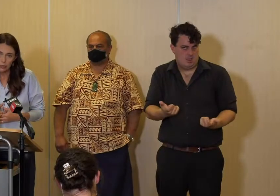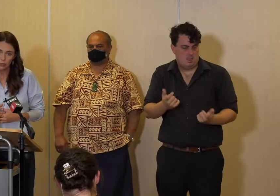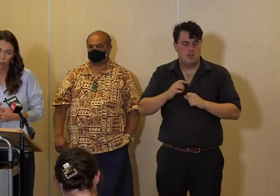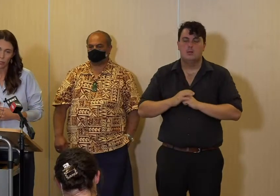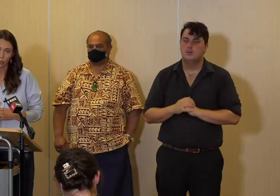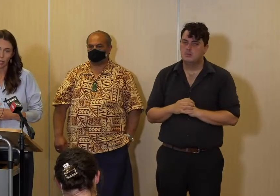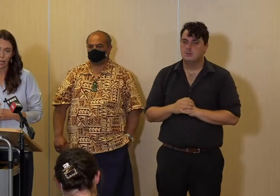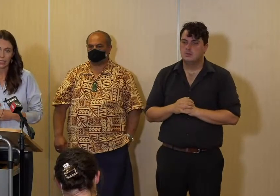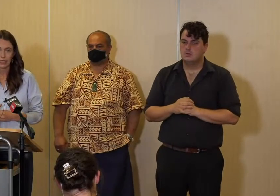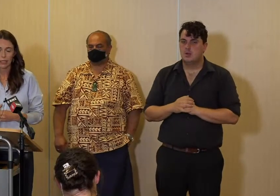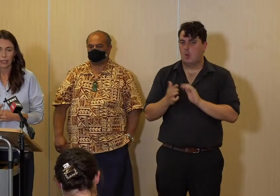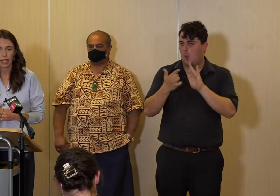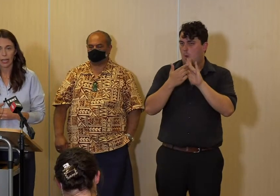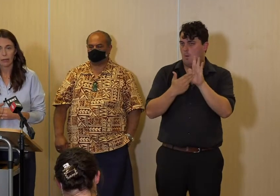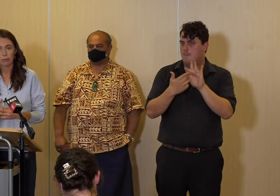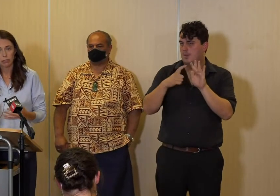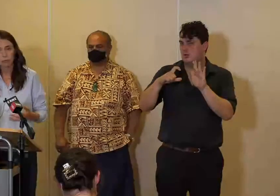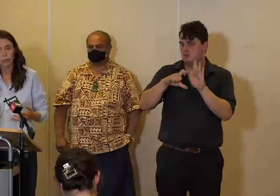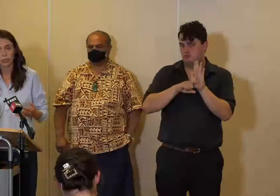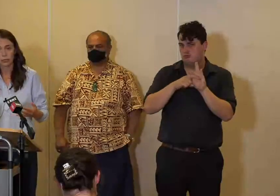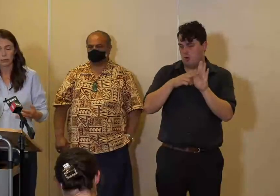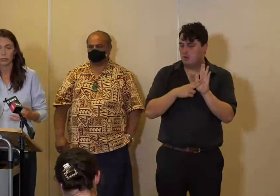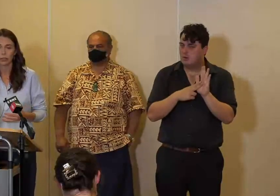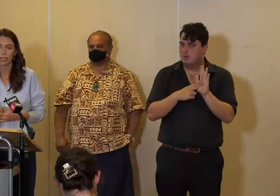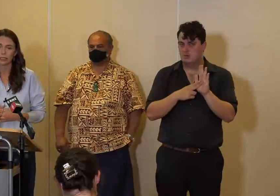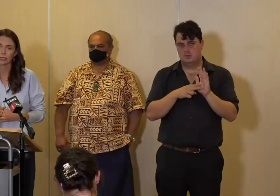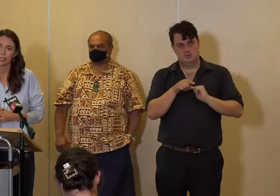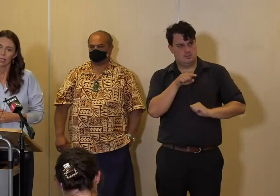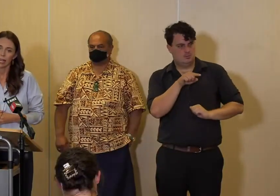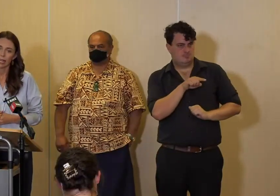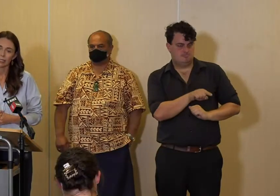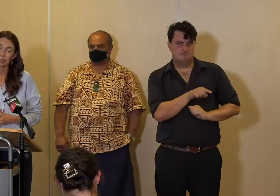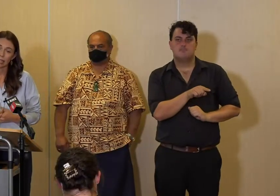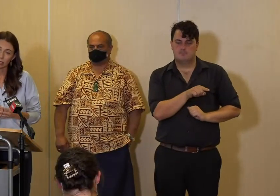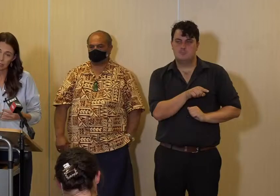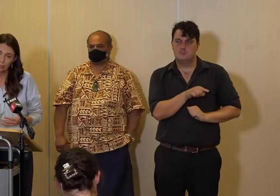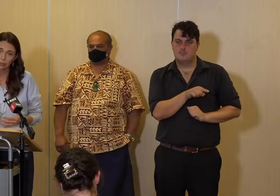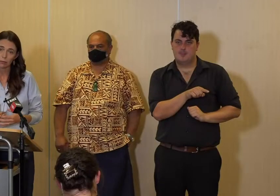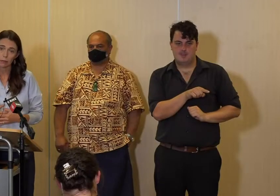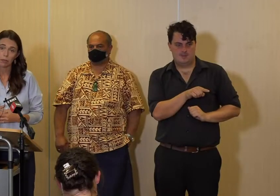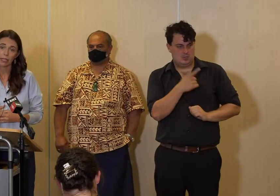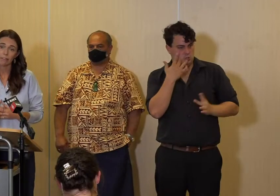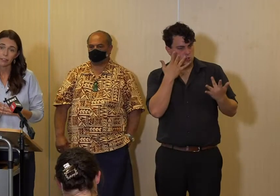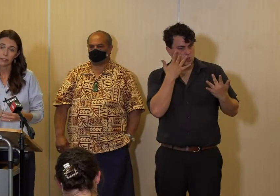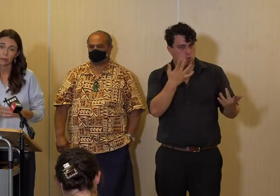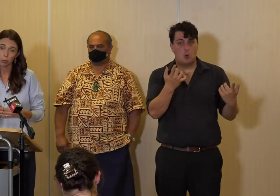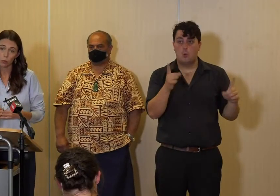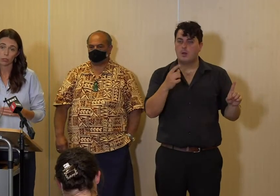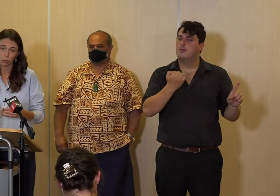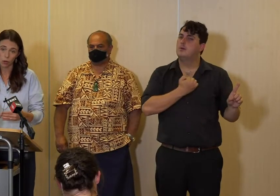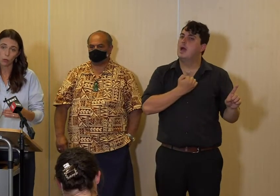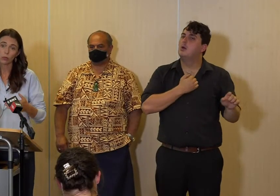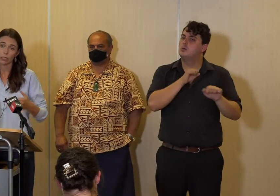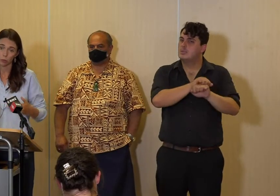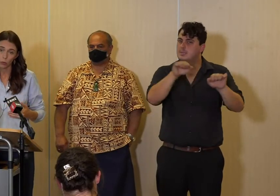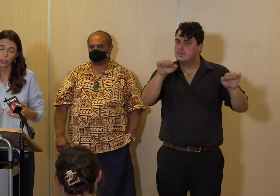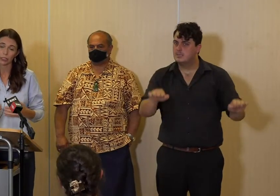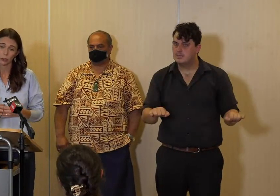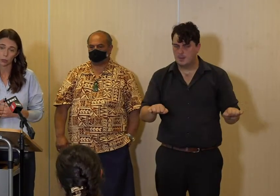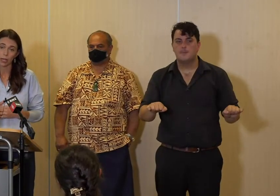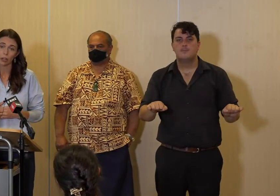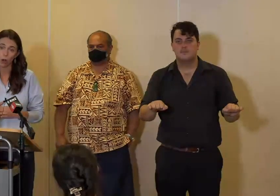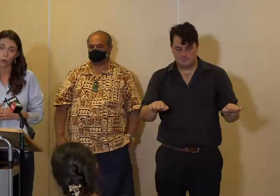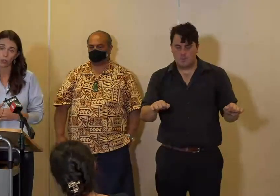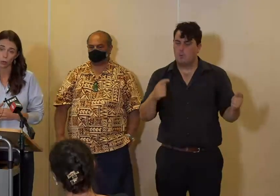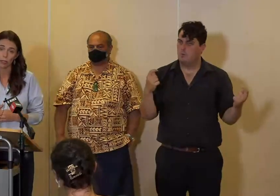most recent Omicron case in a MIF worker demonstrates is that our systems are playing a very important role in working